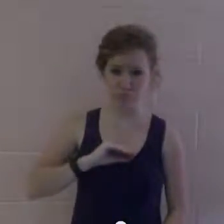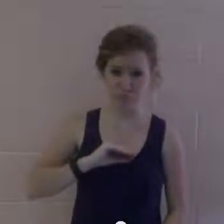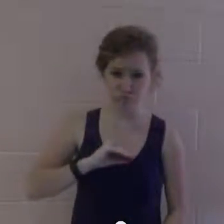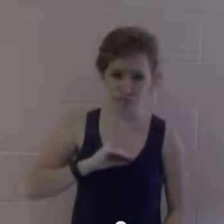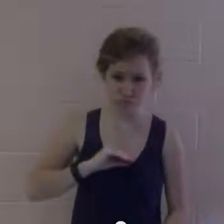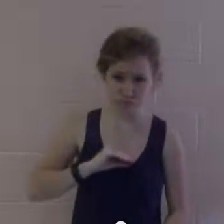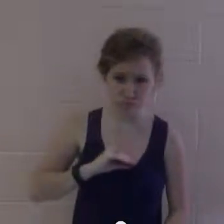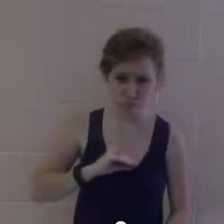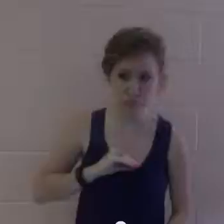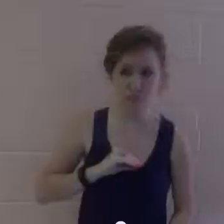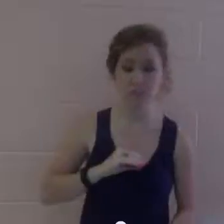Her